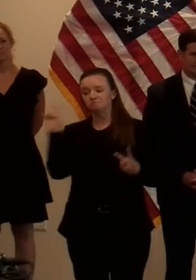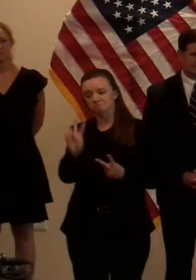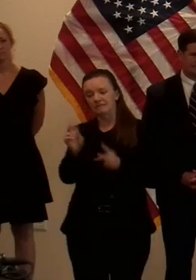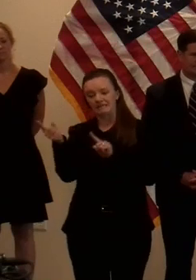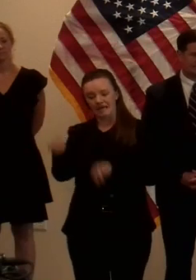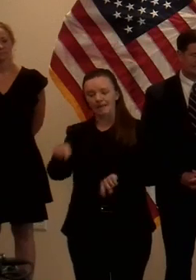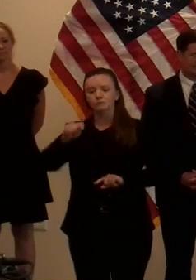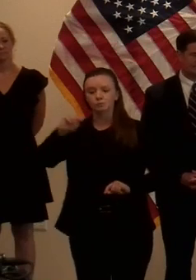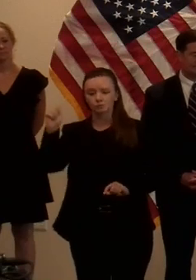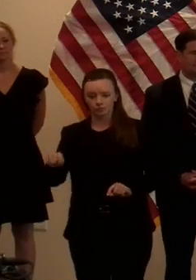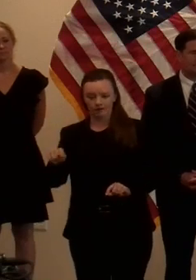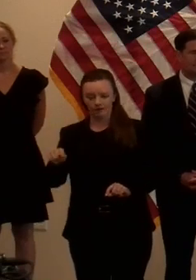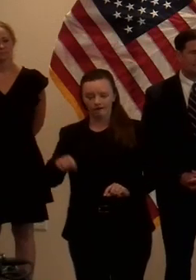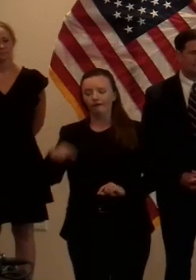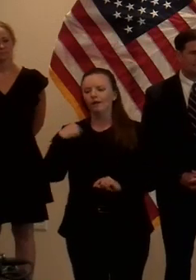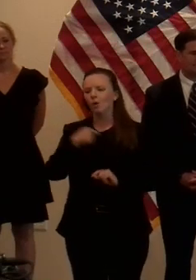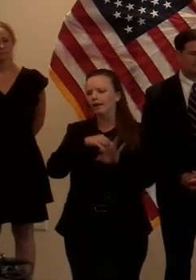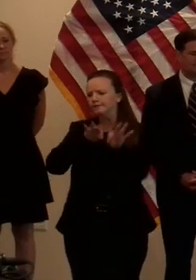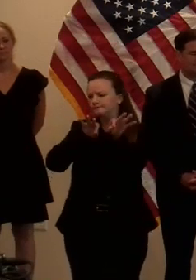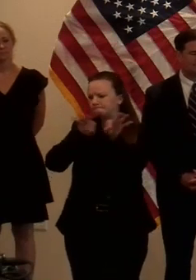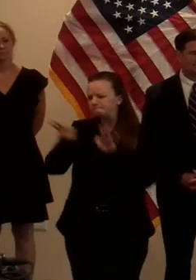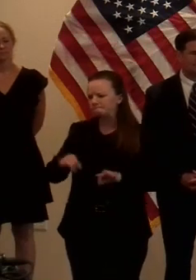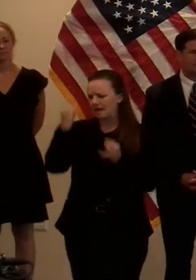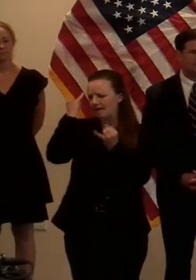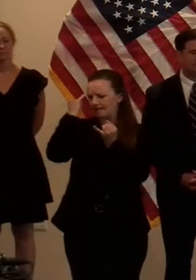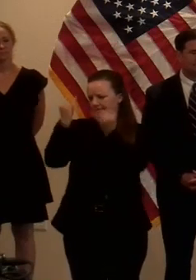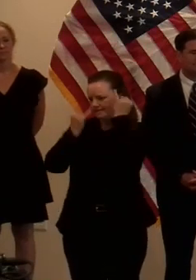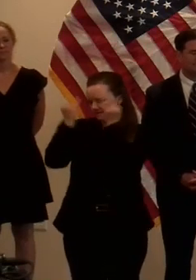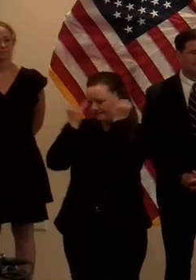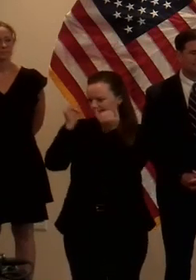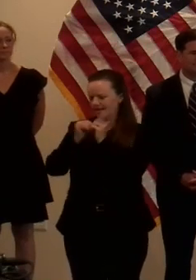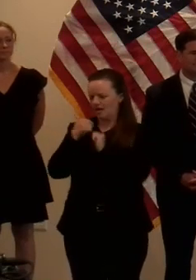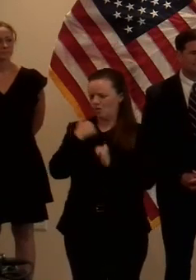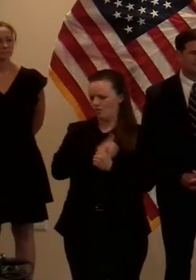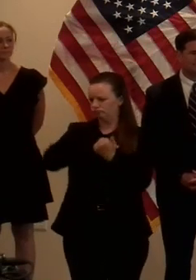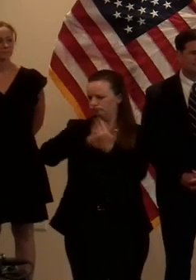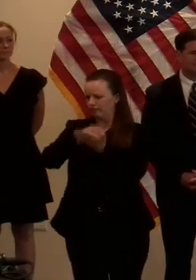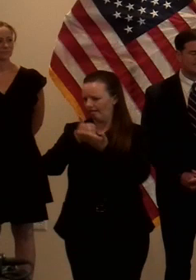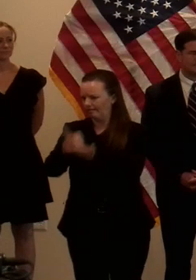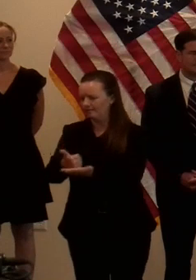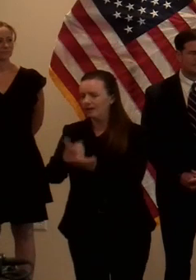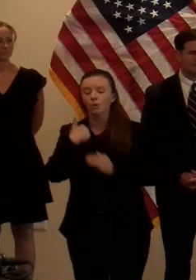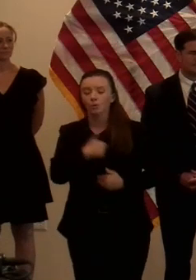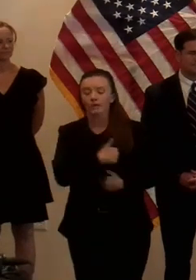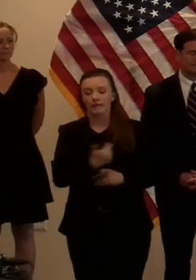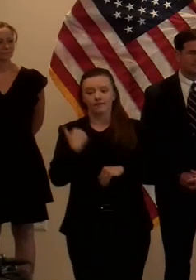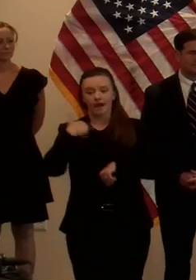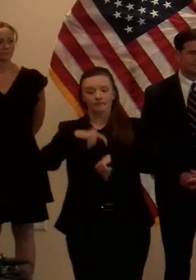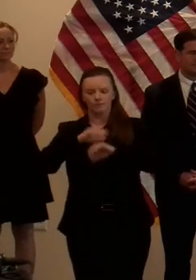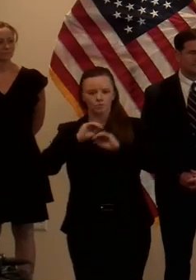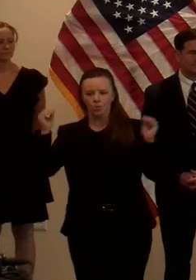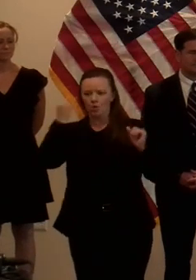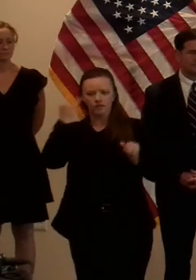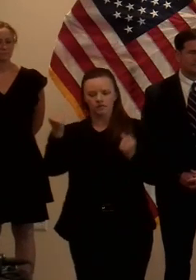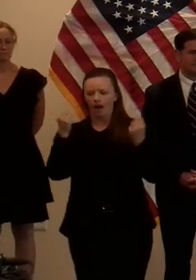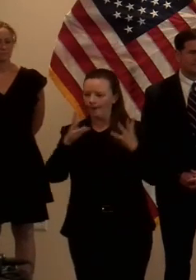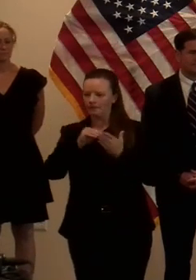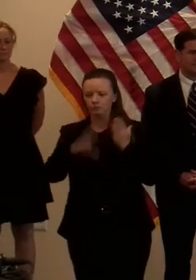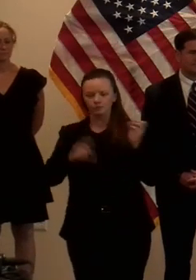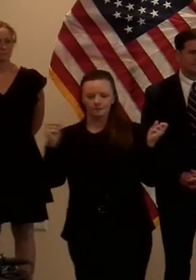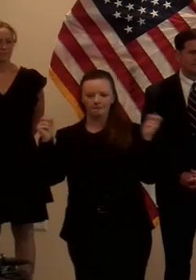them our ideas about what we were going to do, because we had no idea how many students were actually going to return to